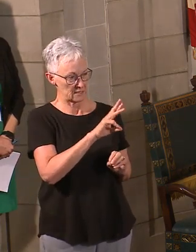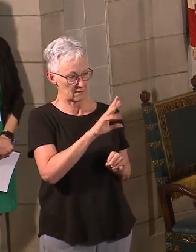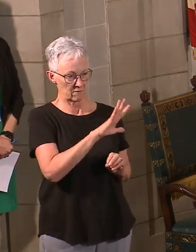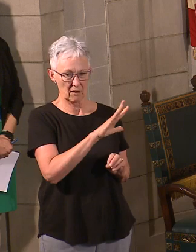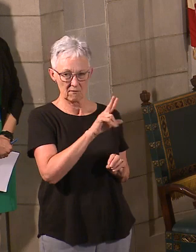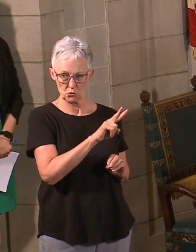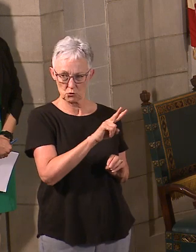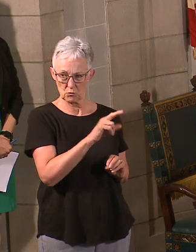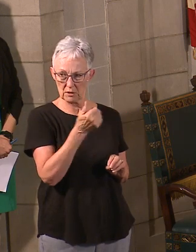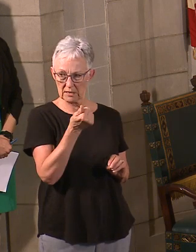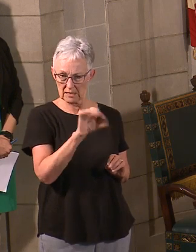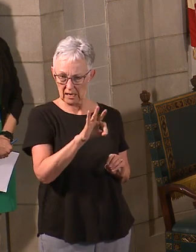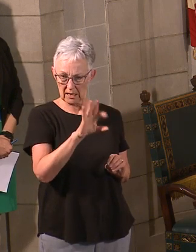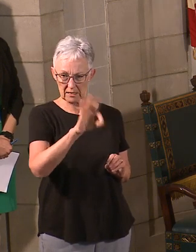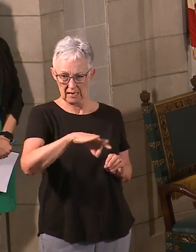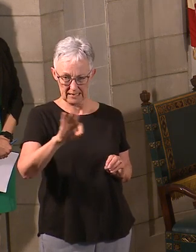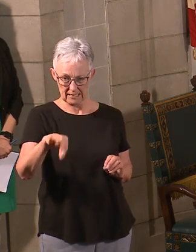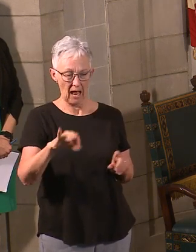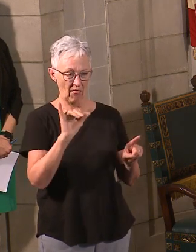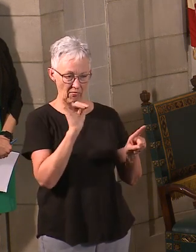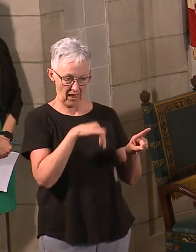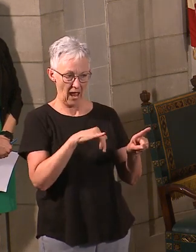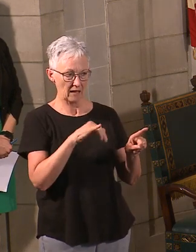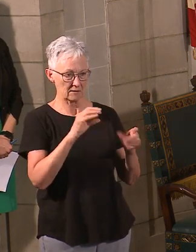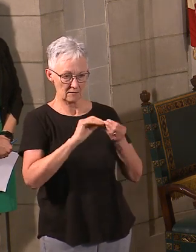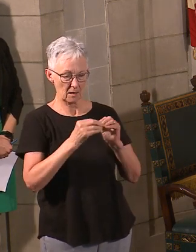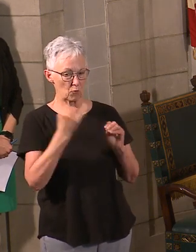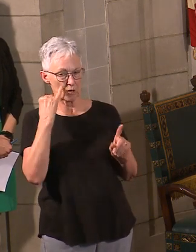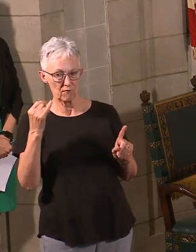800-652-1999. That's the Child Abuse and Neglect Hotline.